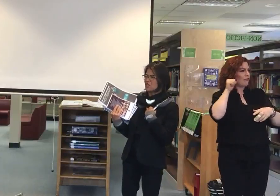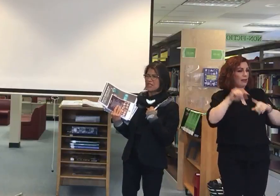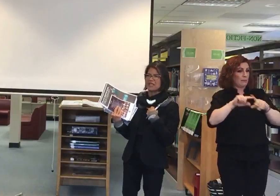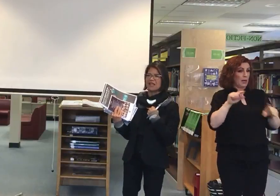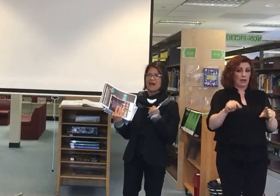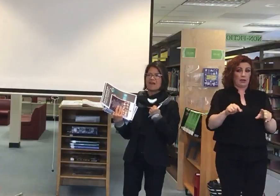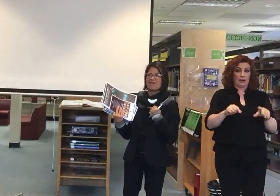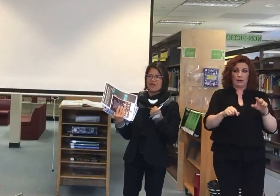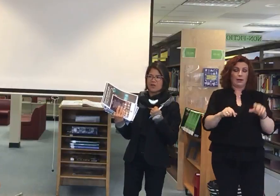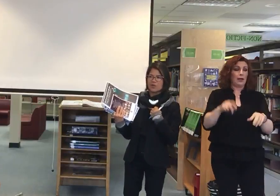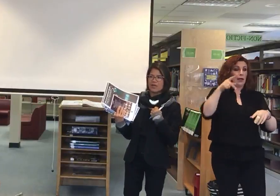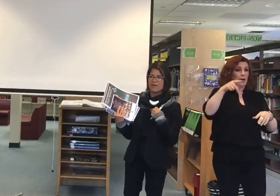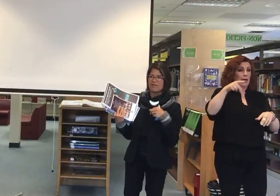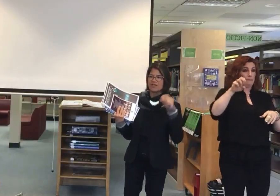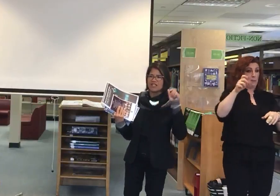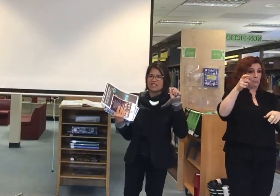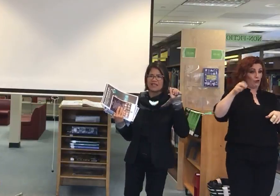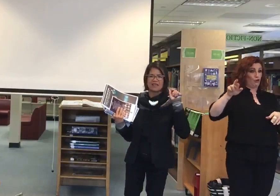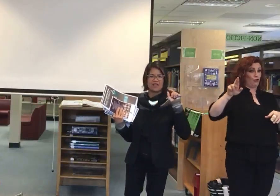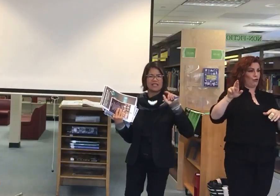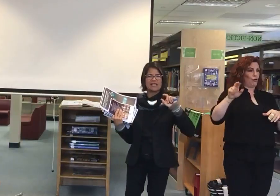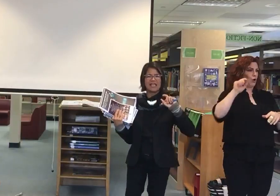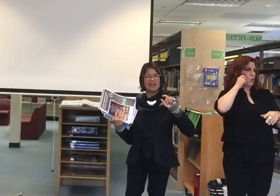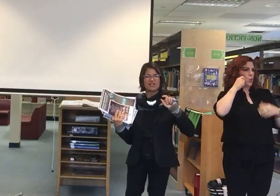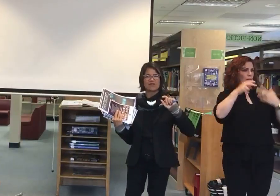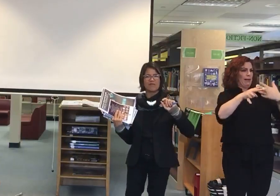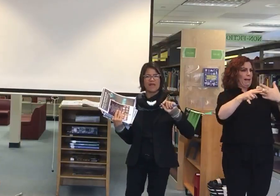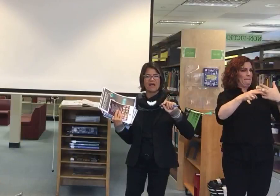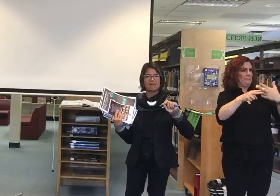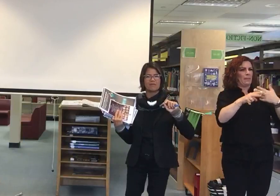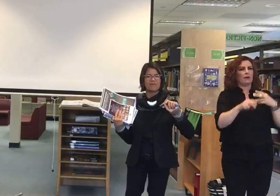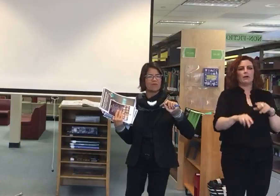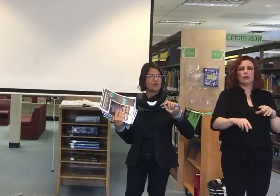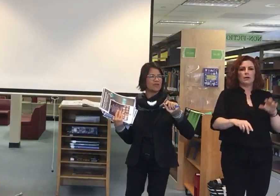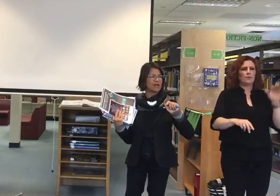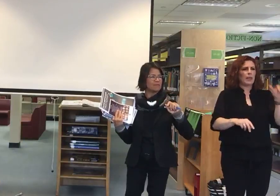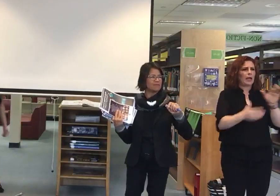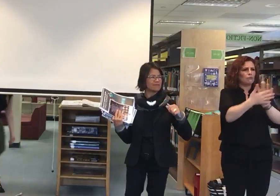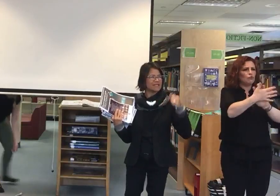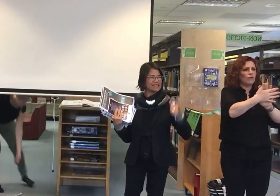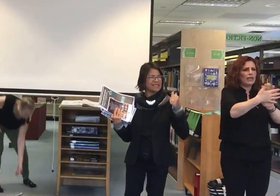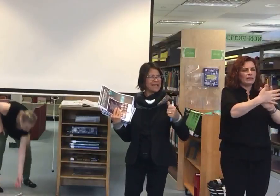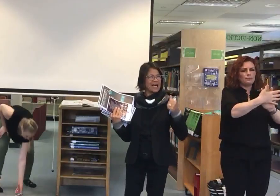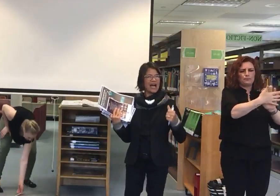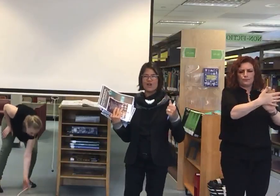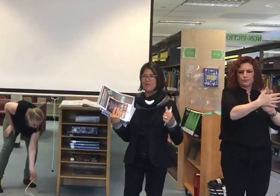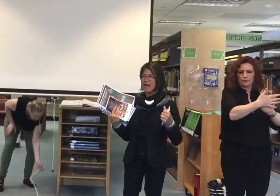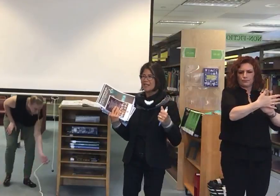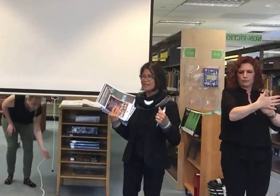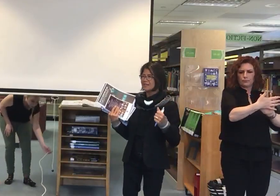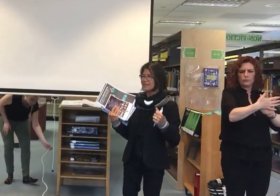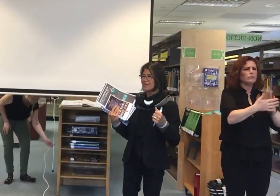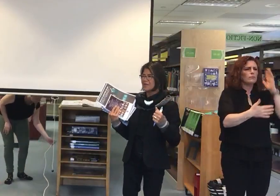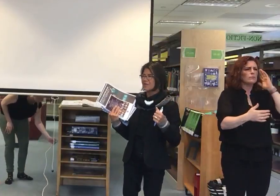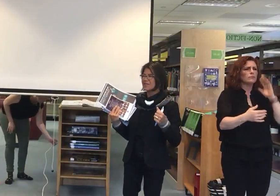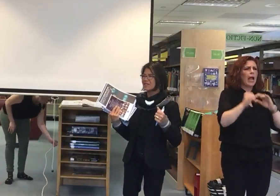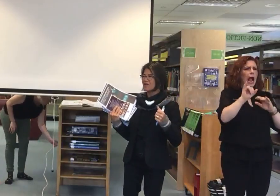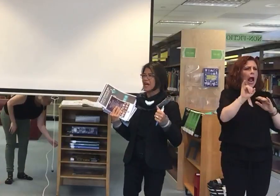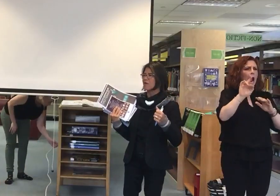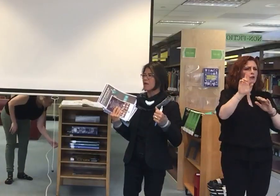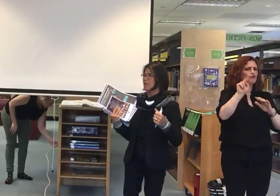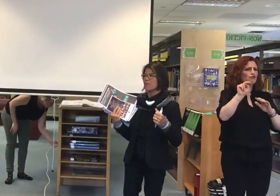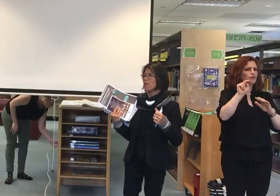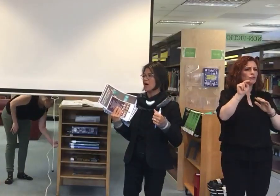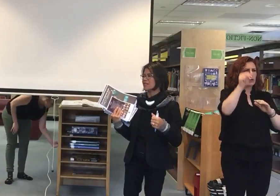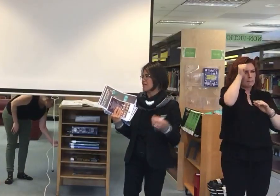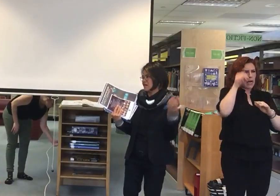is actually a very cool name. She's like the lead character from that movie, Iron Man. What is it